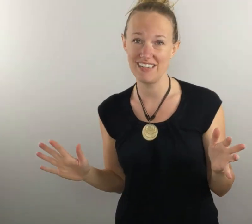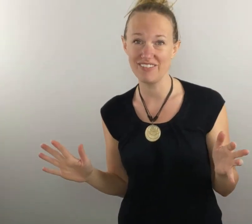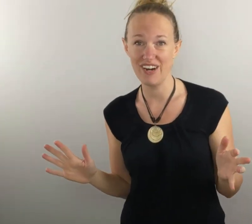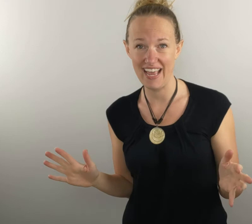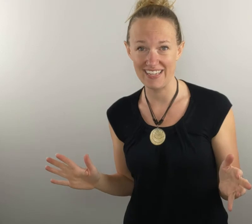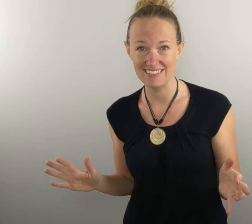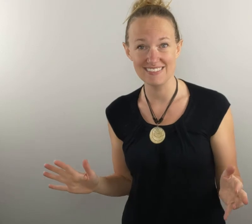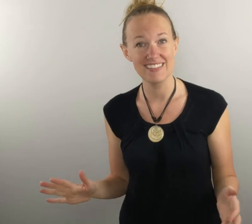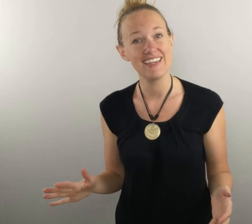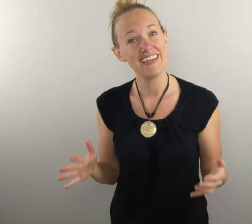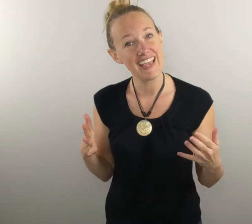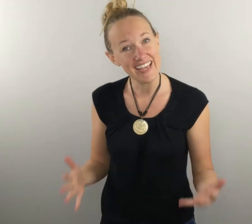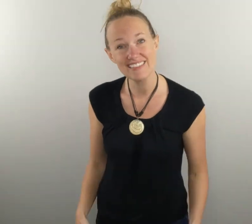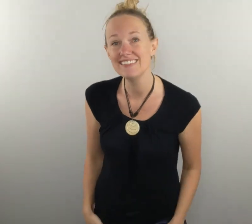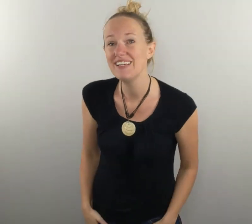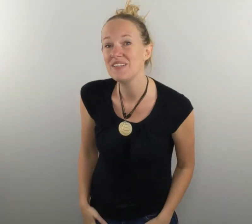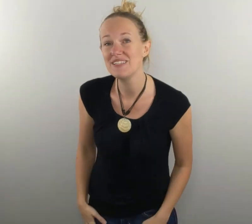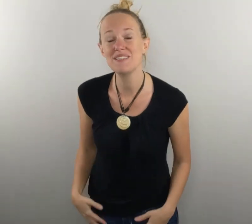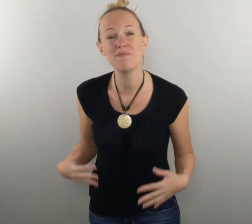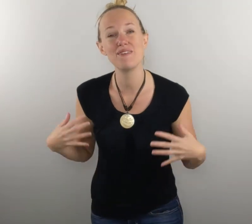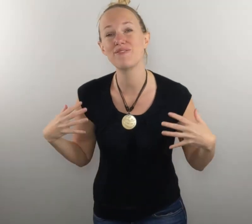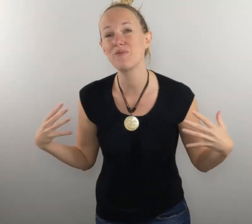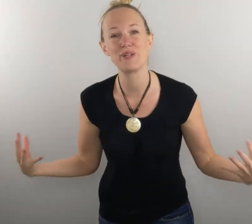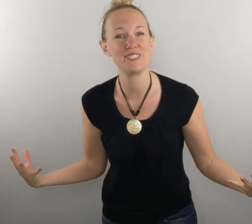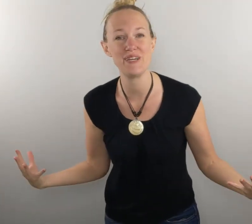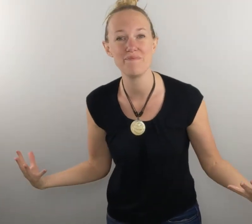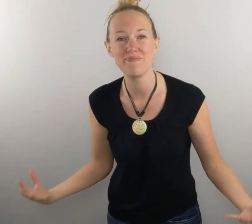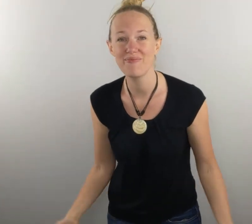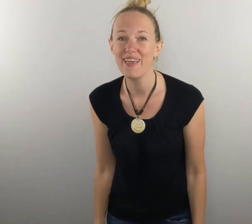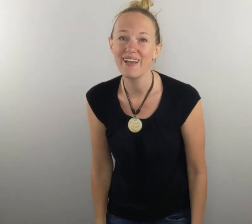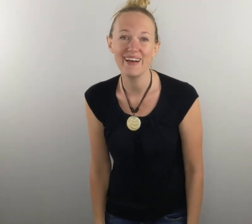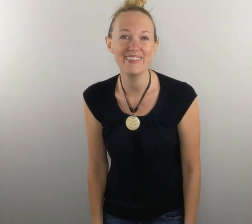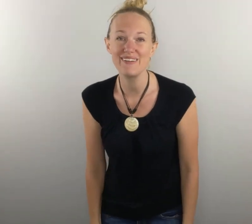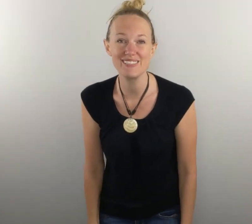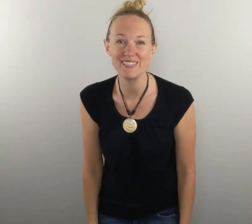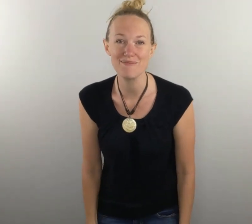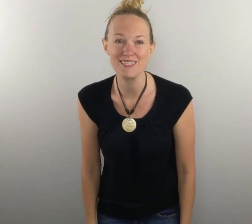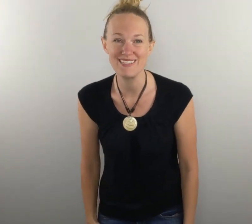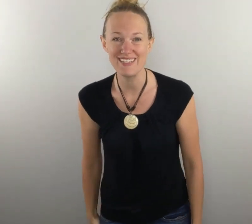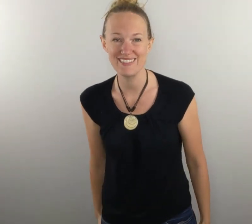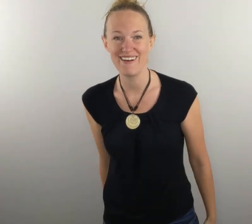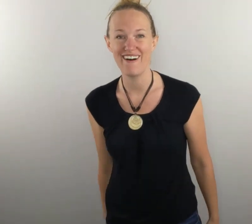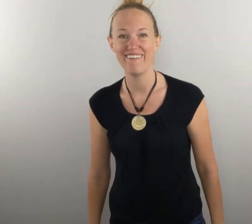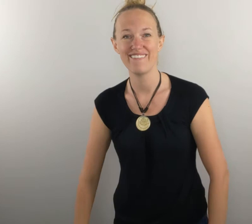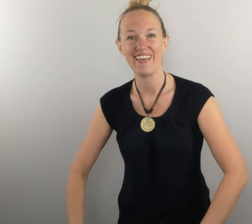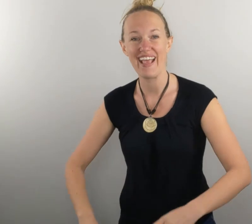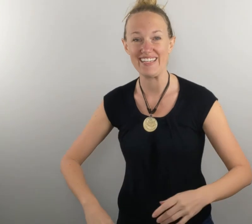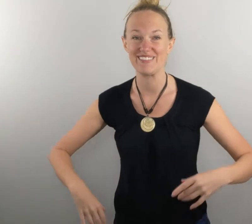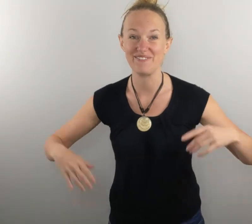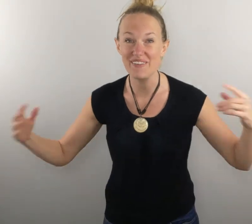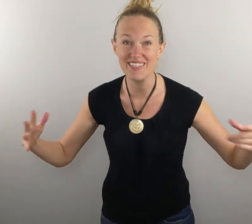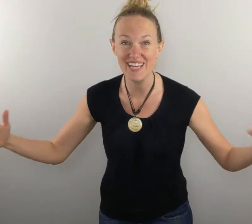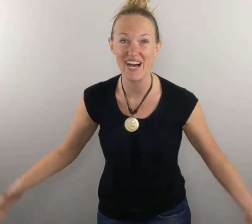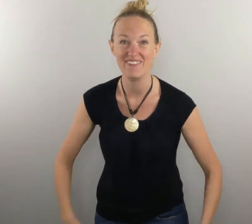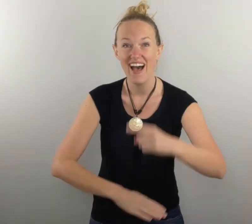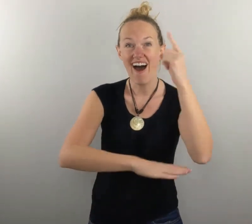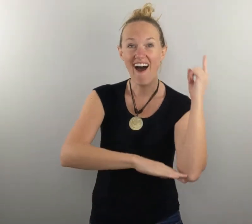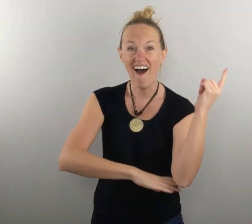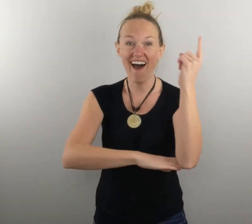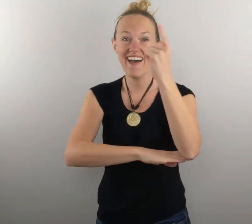your hands. Okay? This is meant for worship. God loves us, mistakes and all. Okay, so from the top.